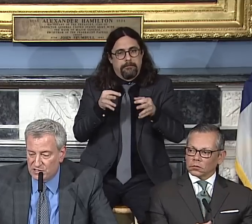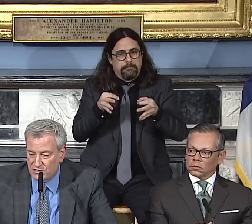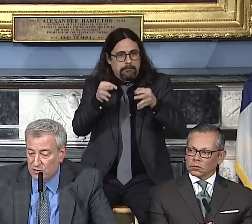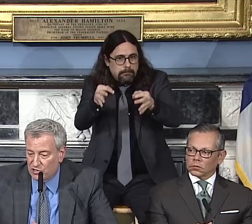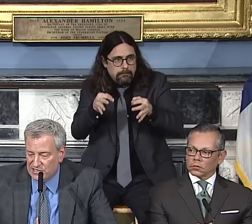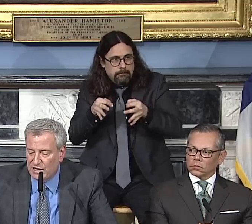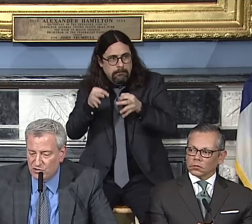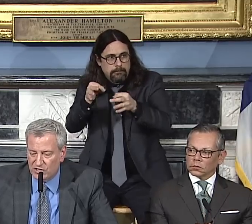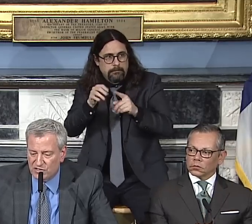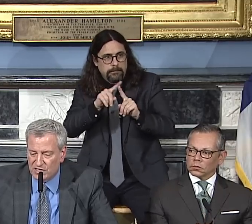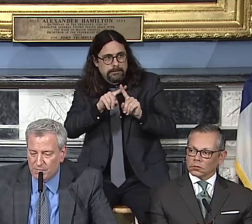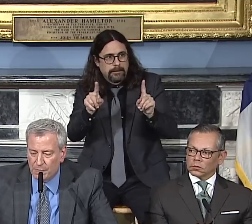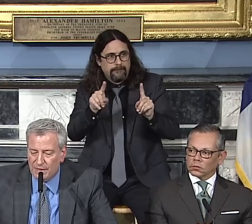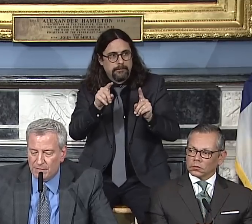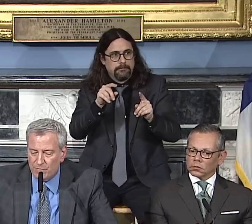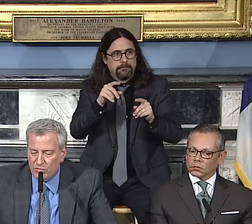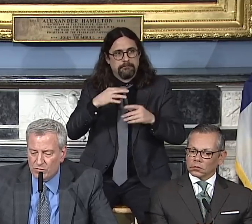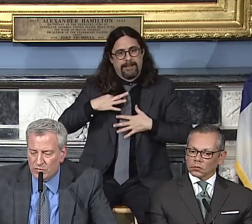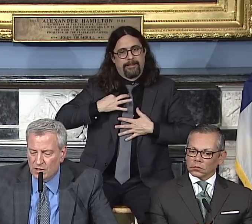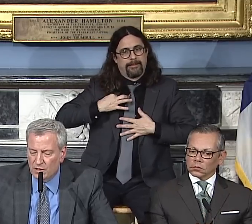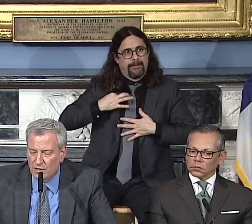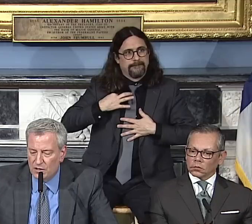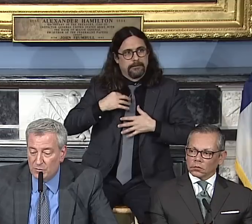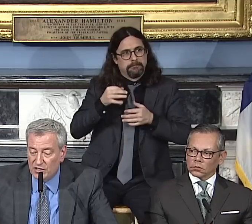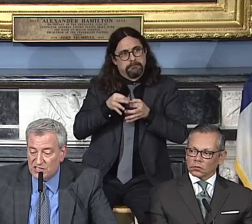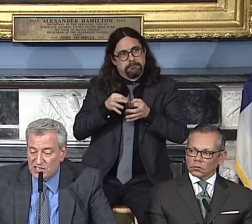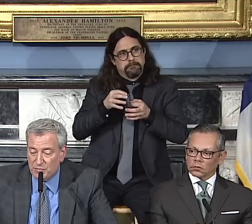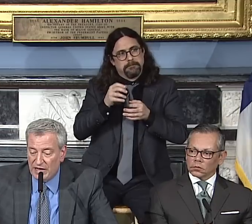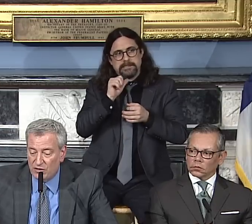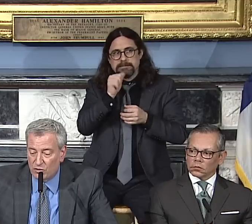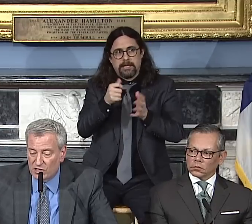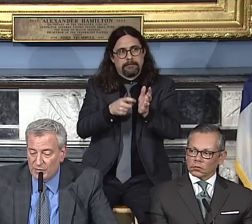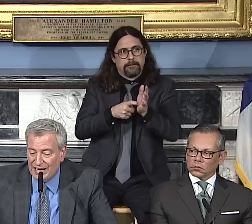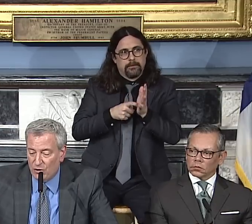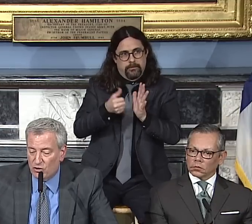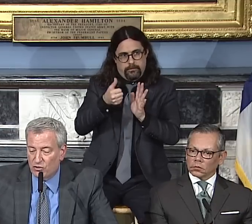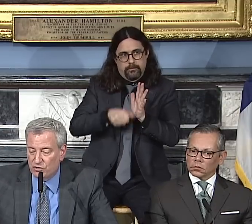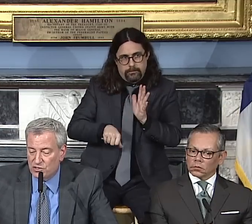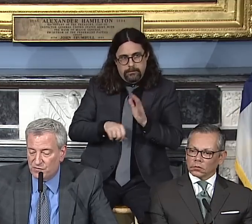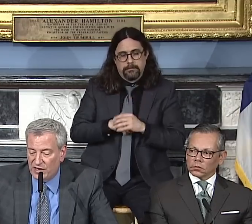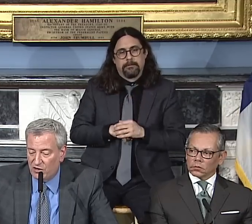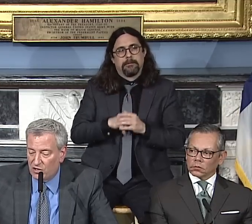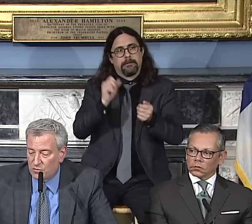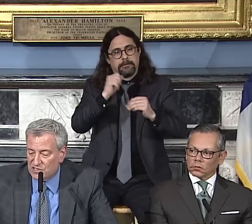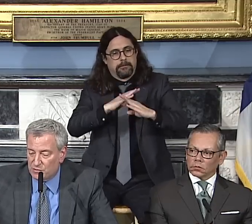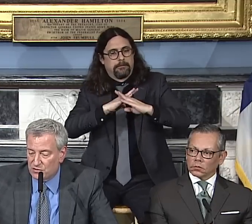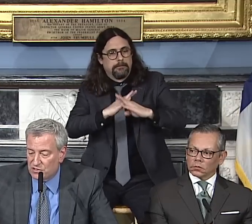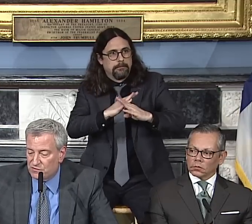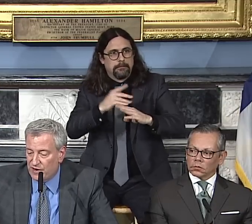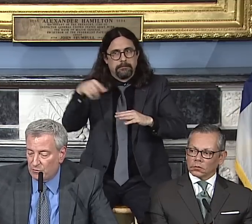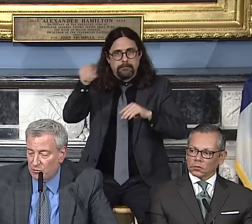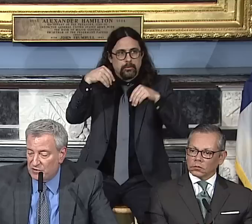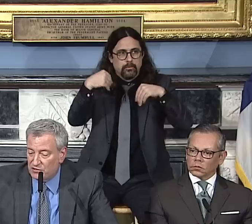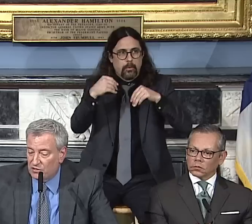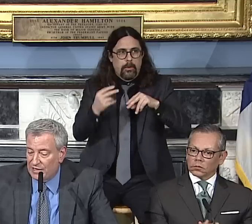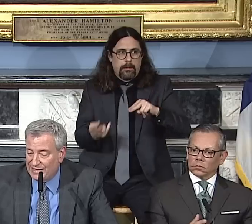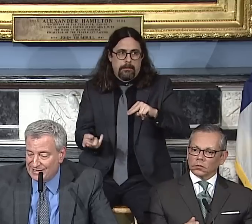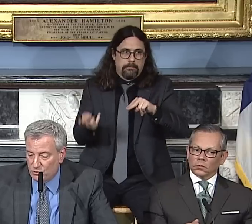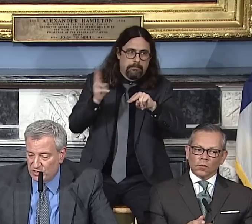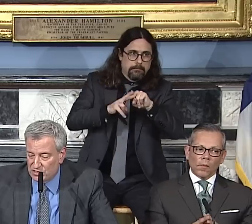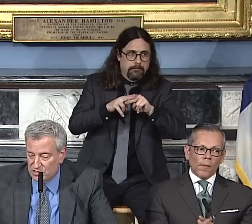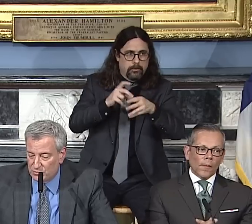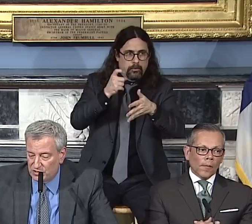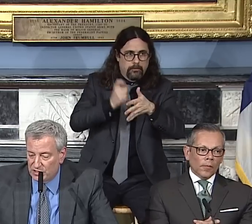and prices, price gouging, I should say. The ability to suspend or limit alcohol use, firearms, explosives, flammable material,